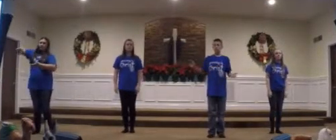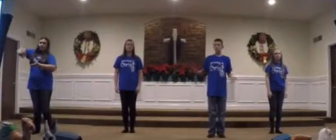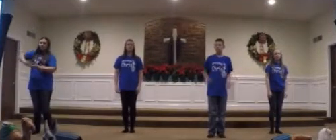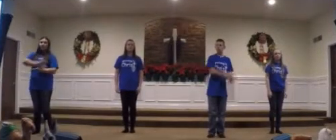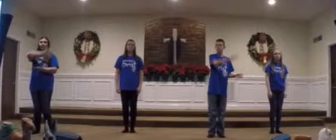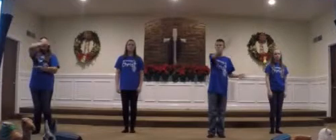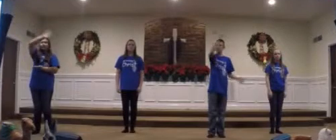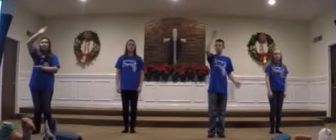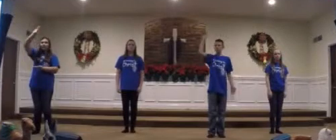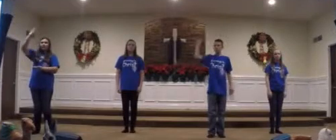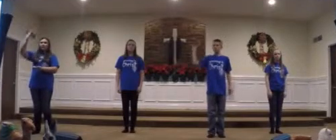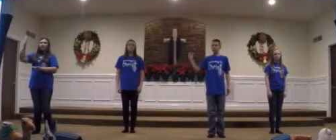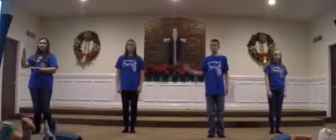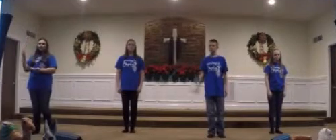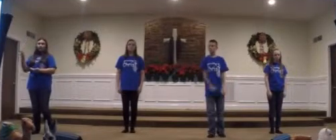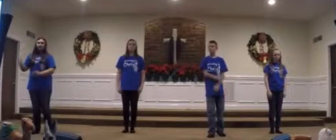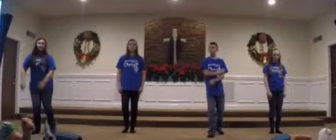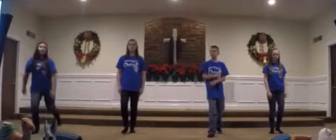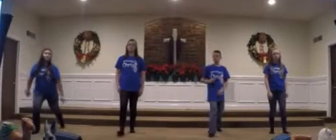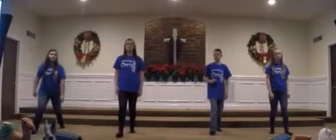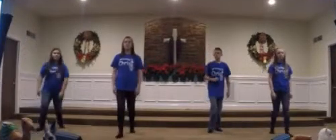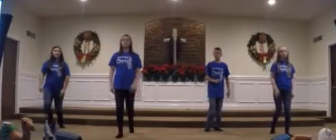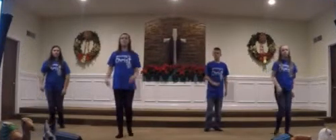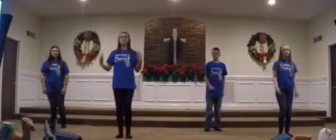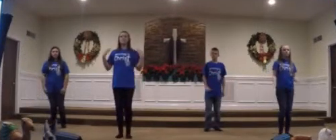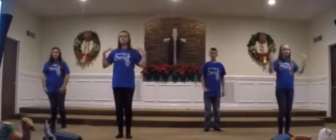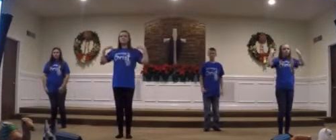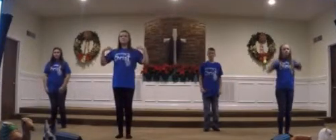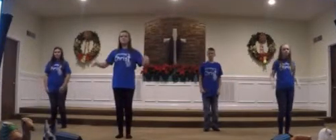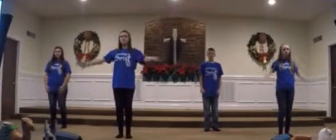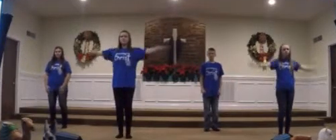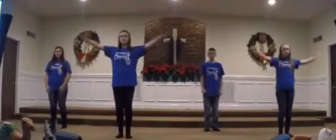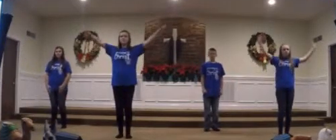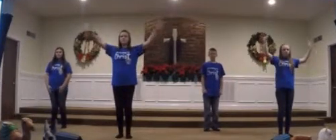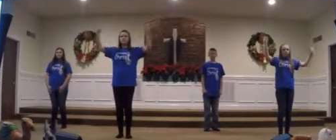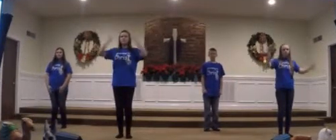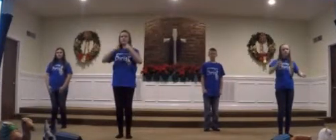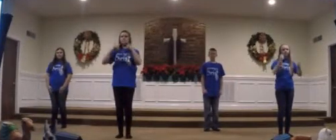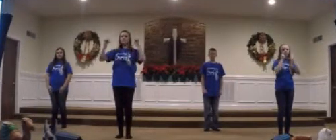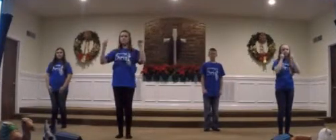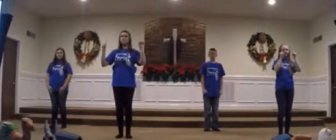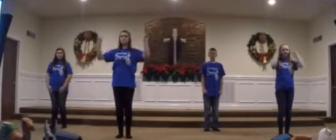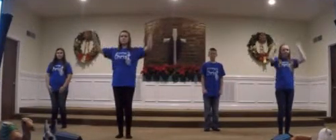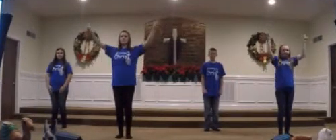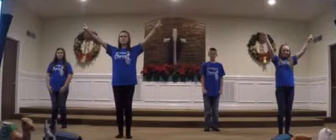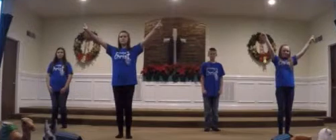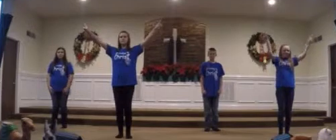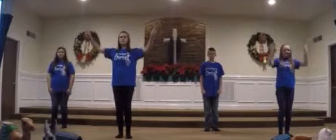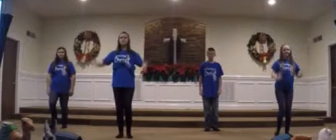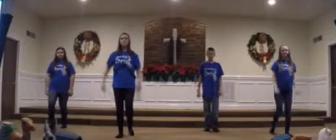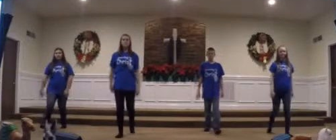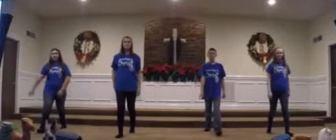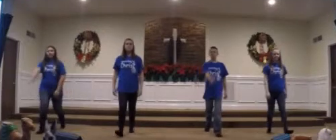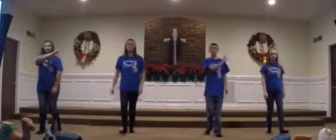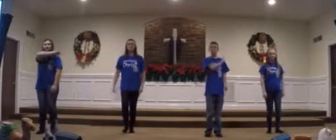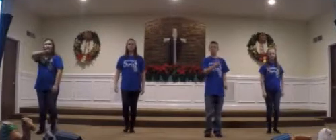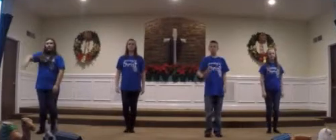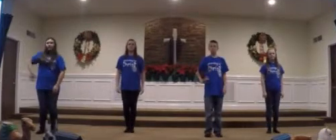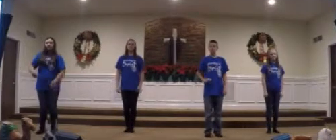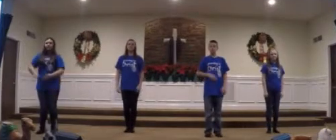of the skies With evangelicals proclaim Christ is